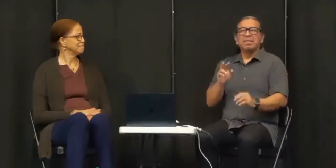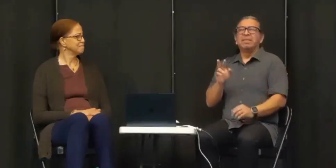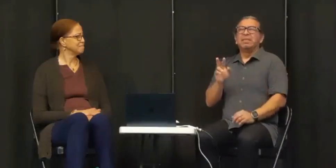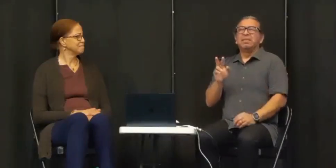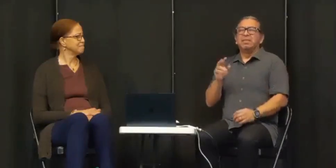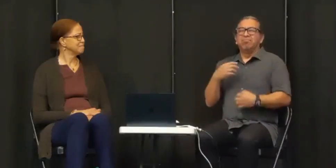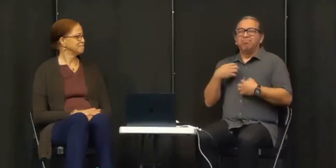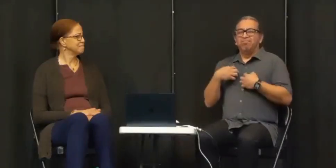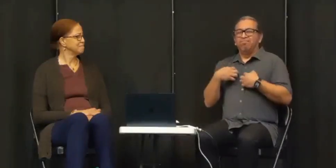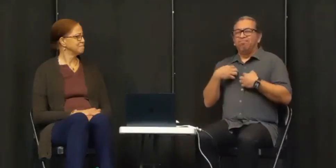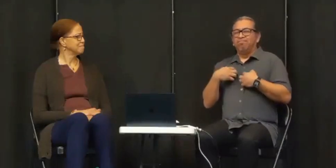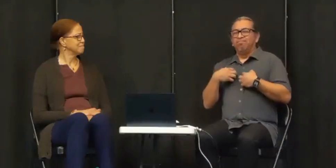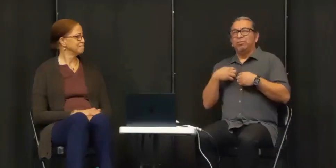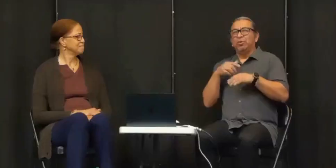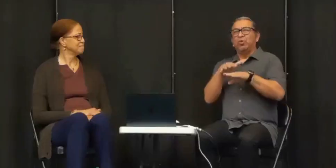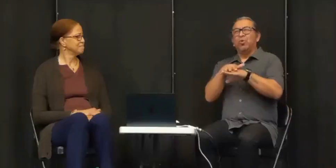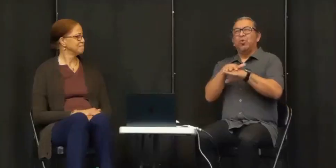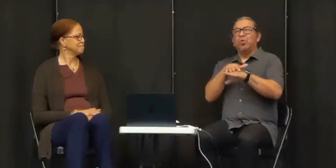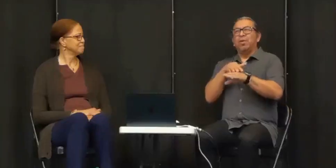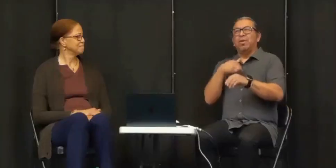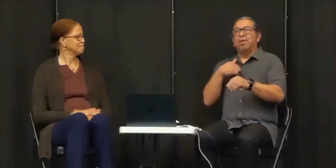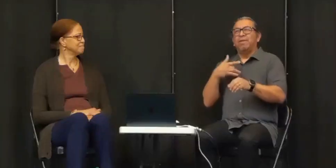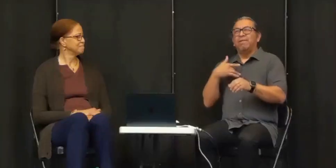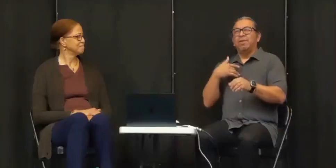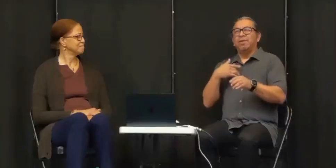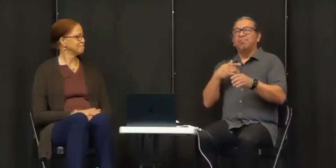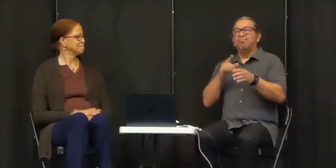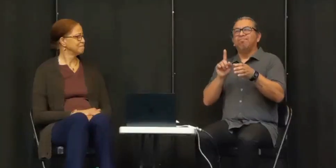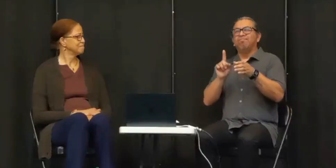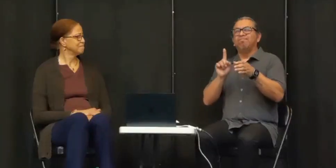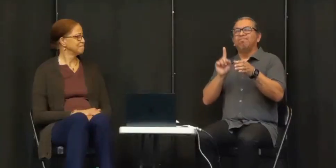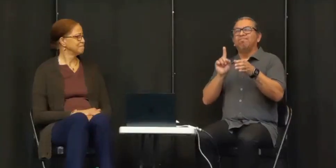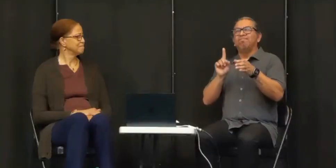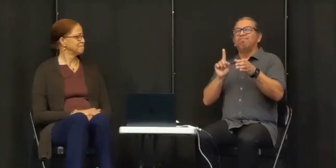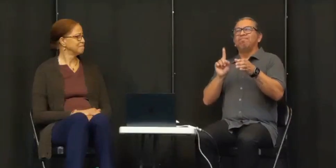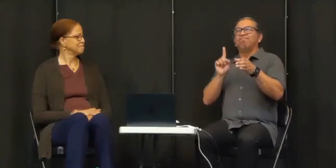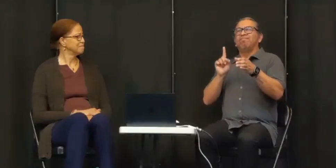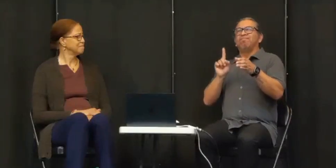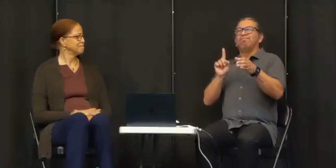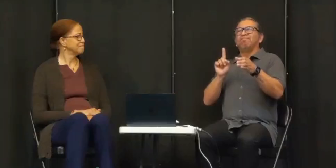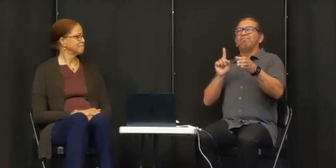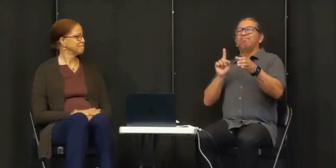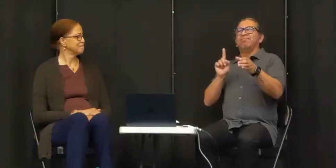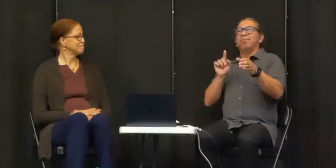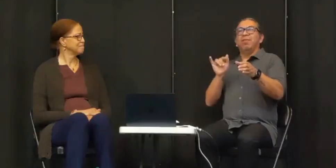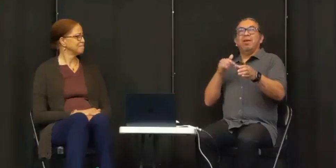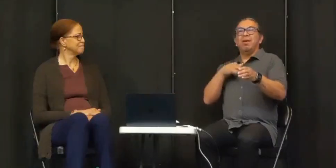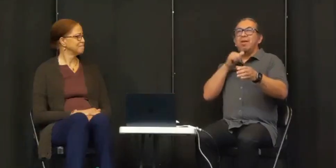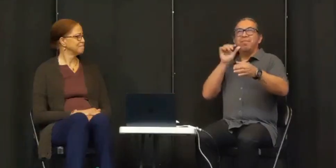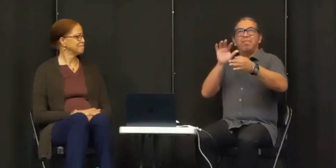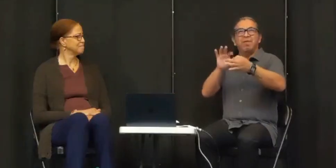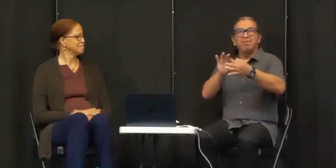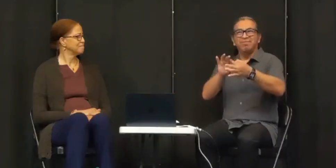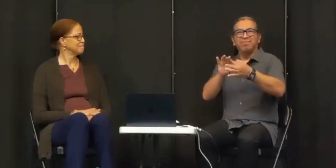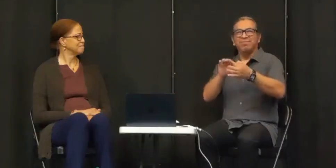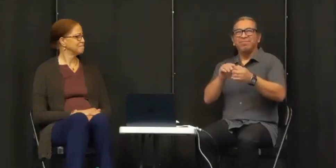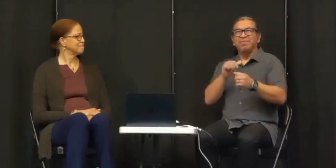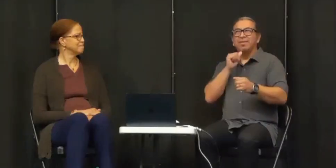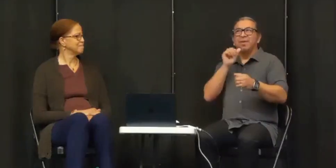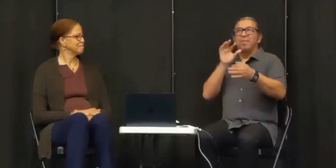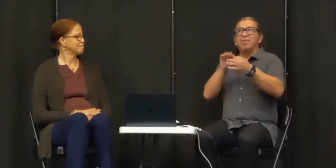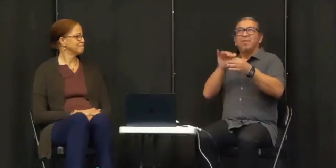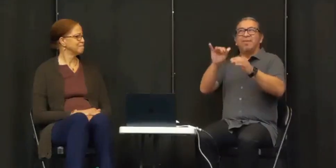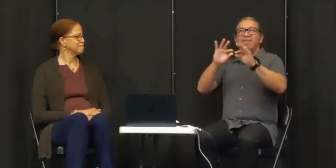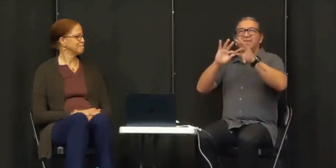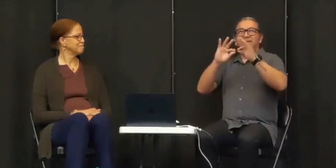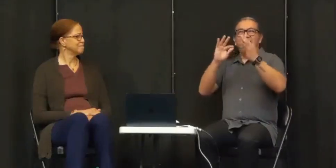say, oh, later. That would kind of cause me to become a little disgruntled with what's going on. And I would later on withdraw, and I would